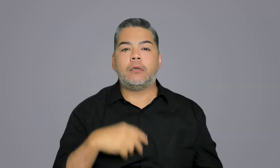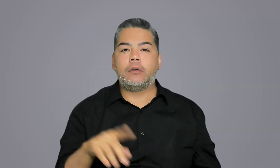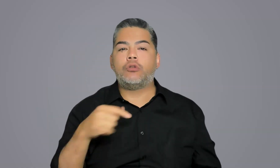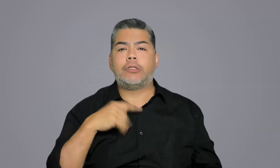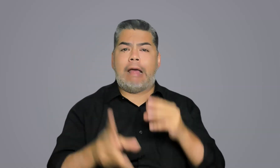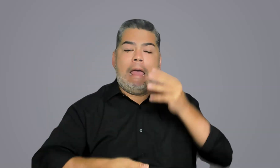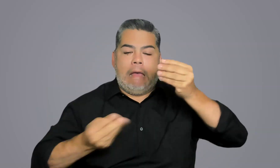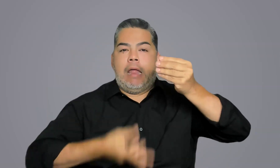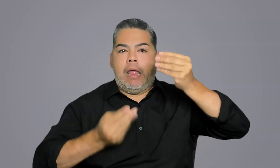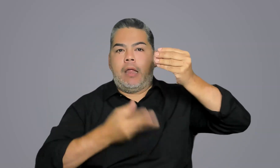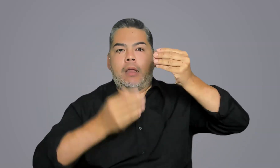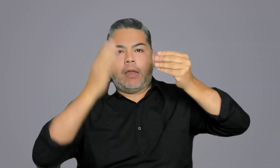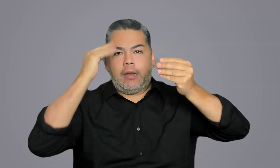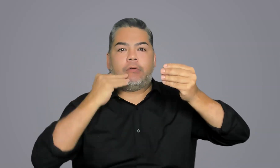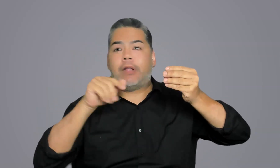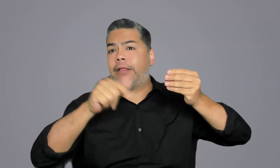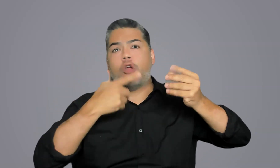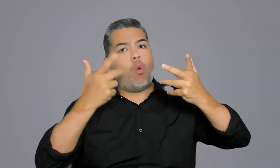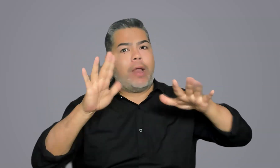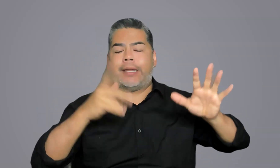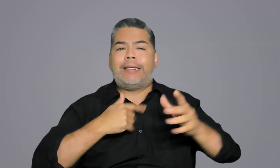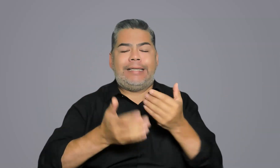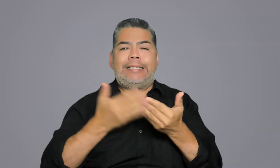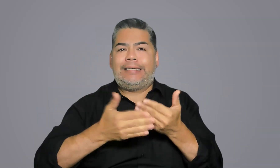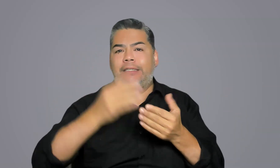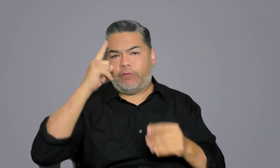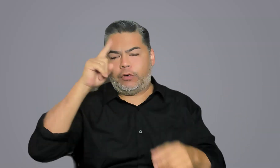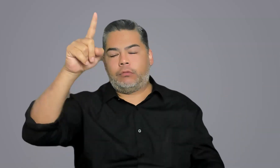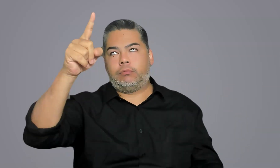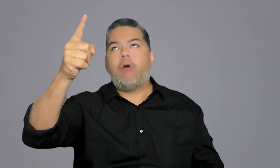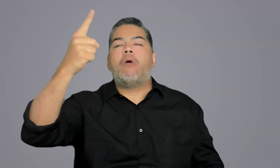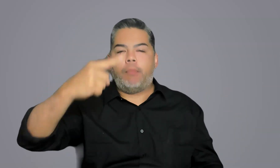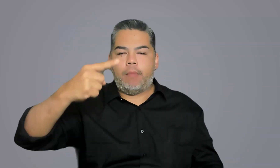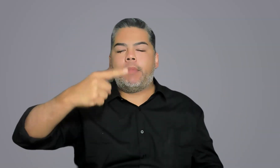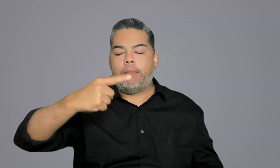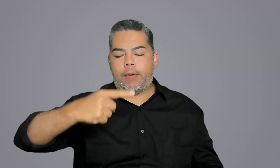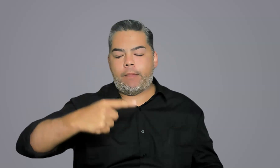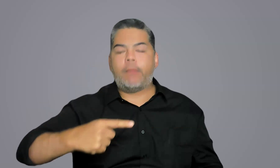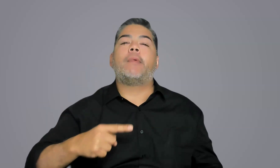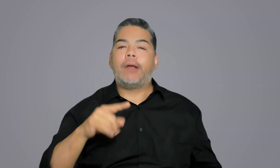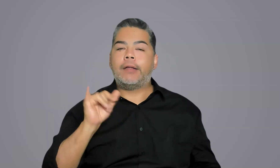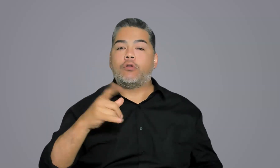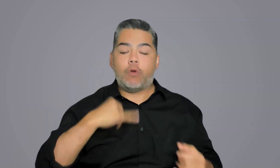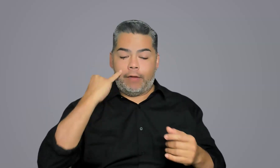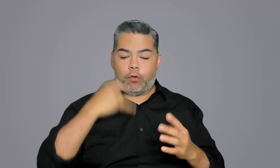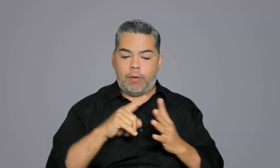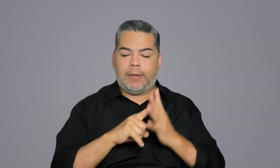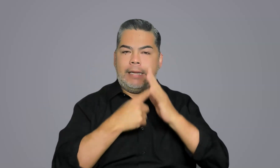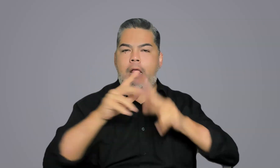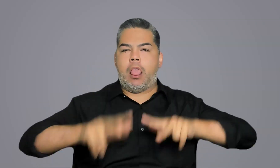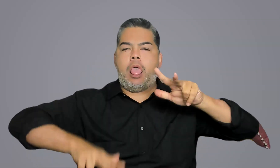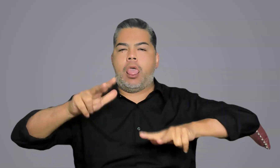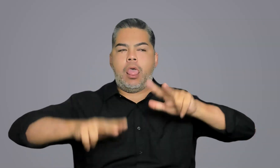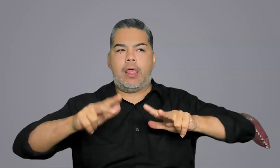headings, you've instantly made your document much easier to kind of make your way through. So if you're a beginner in this space and you're a little